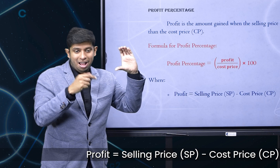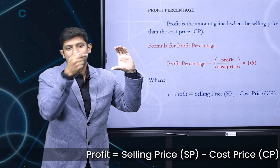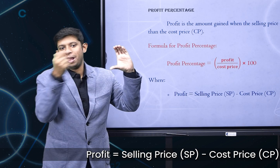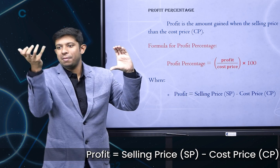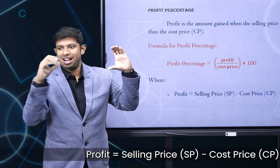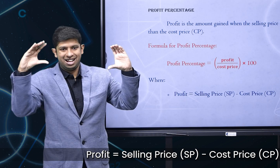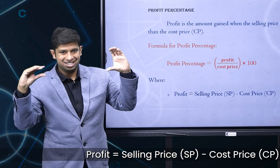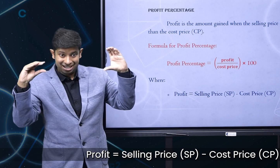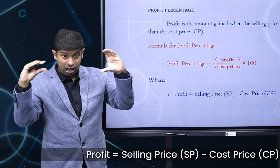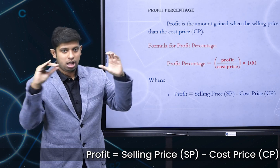minus cost price.